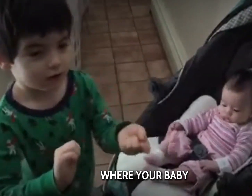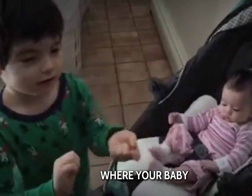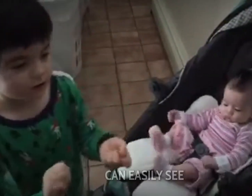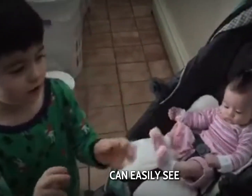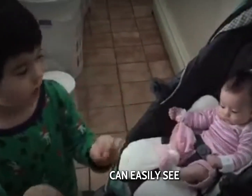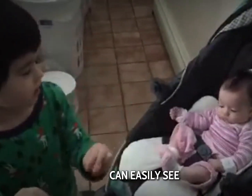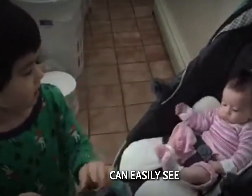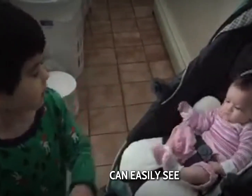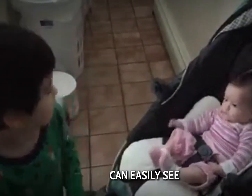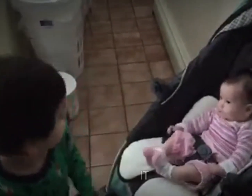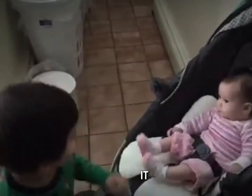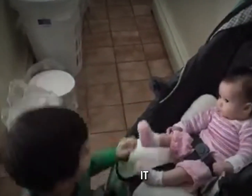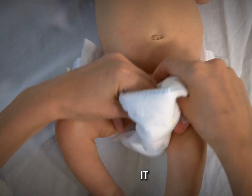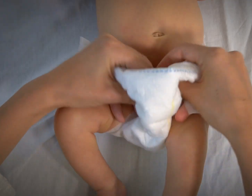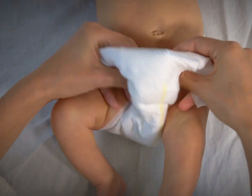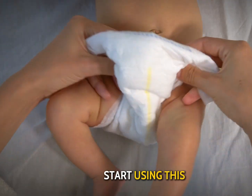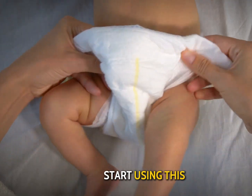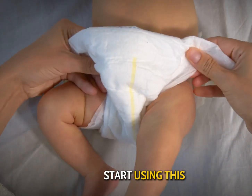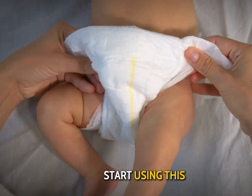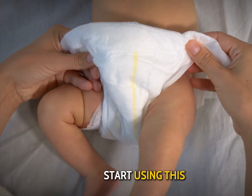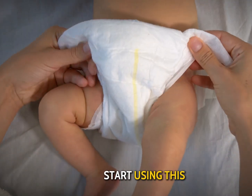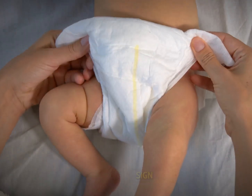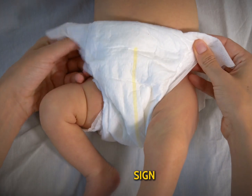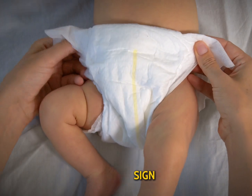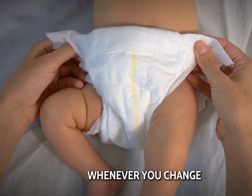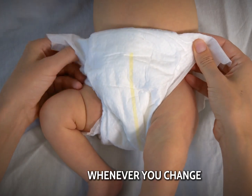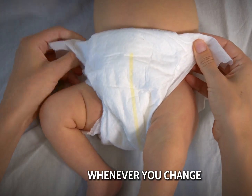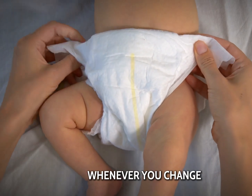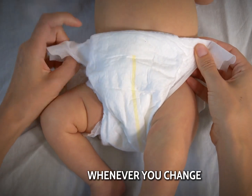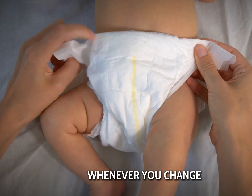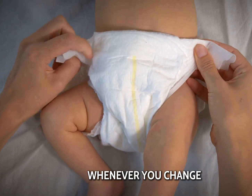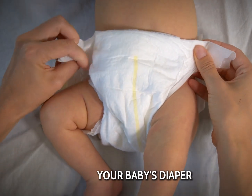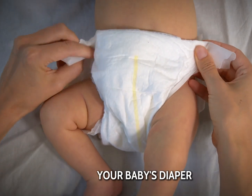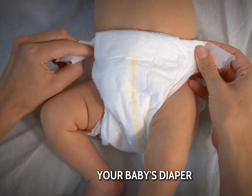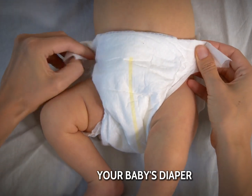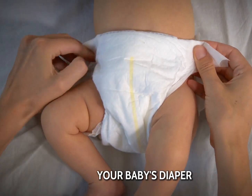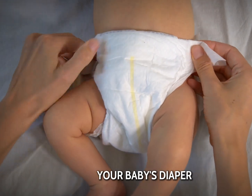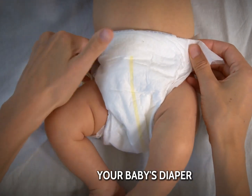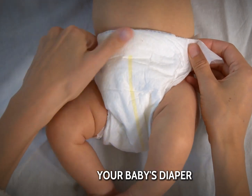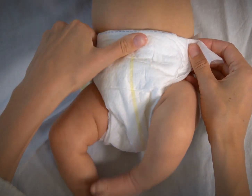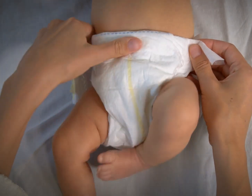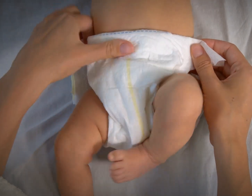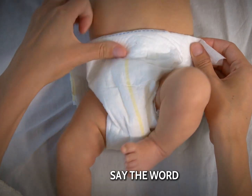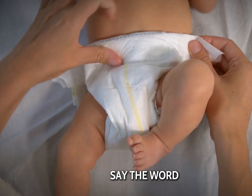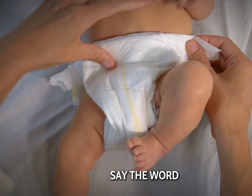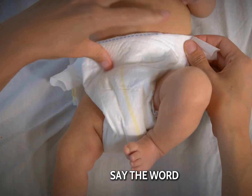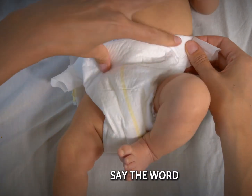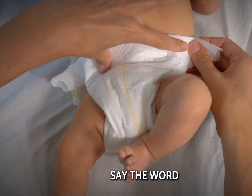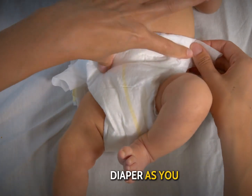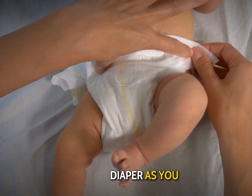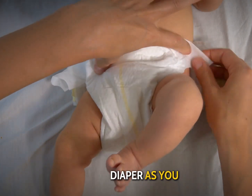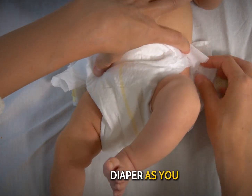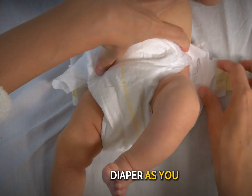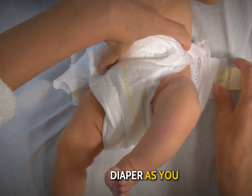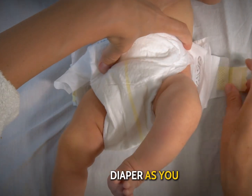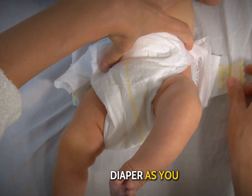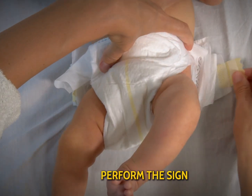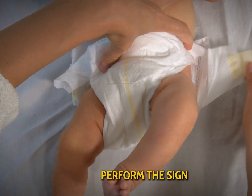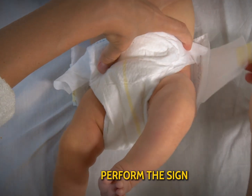can easily see it. Start using this sign whenever you change your baby's diaper. Say the word diaper as you perform the